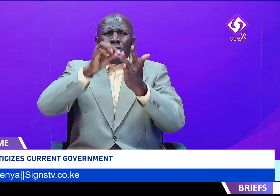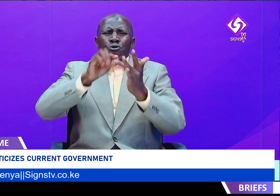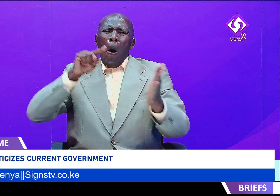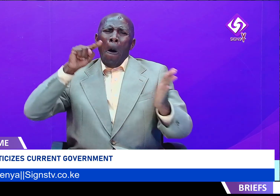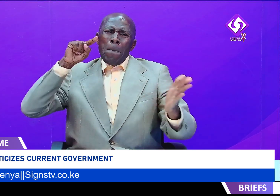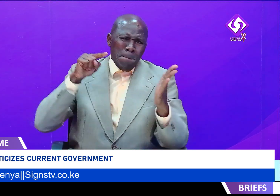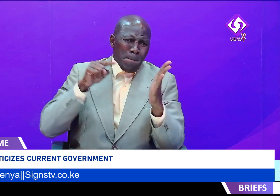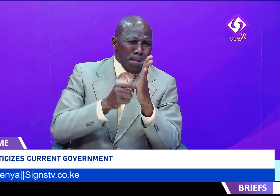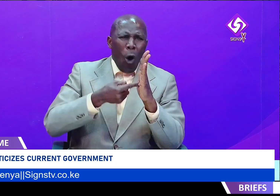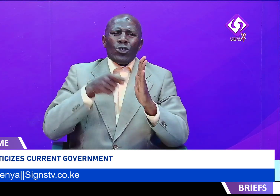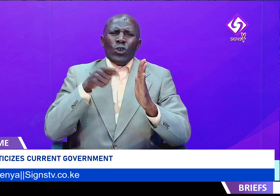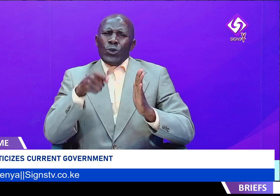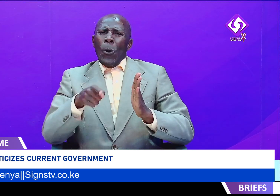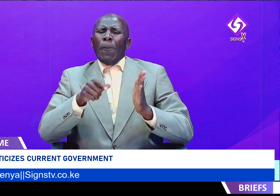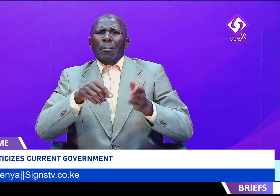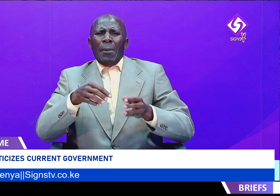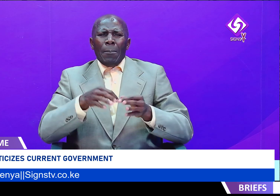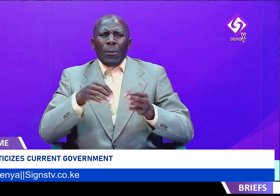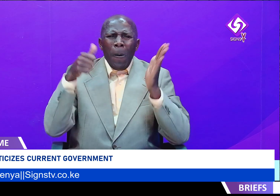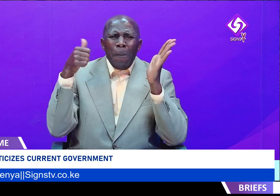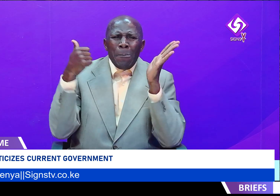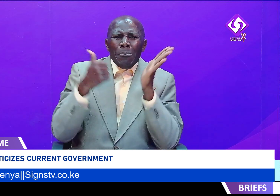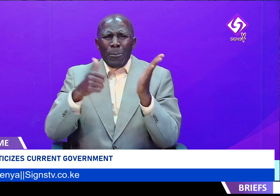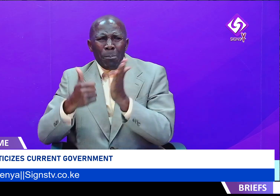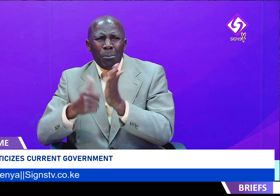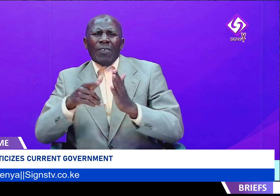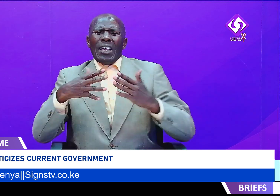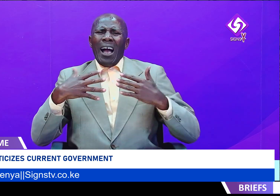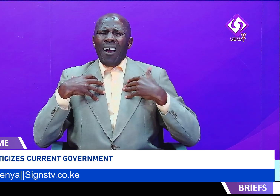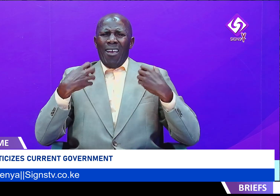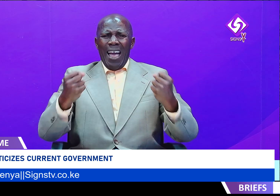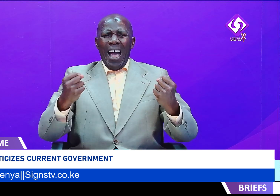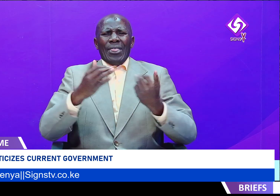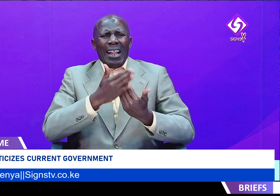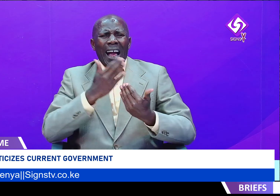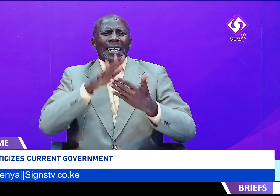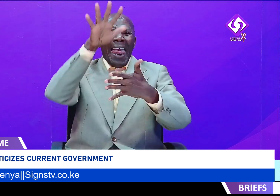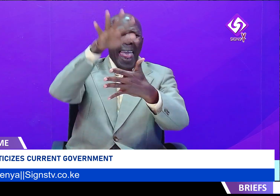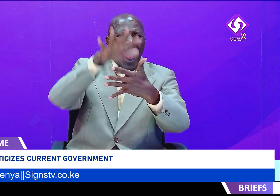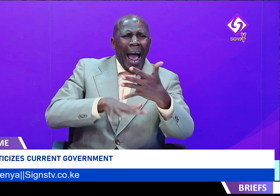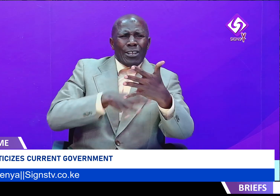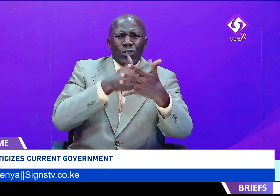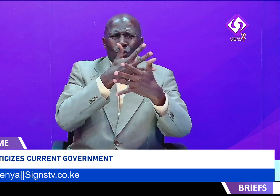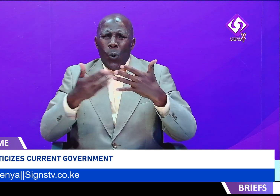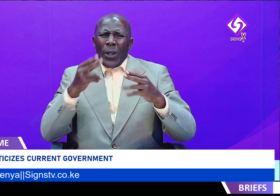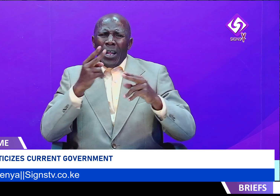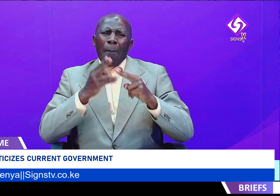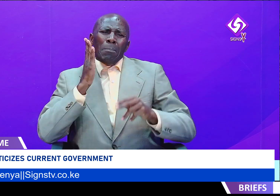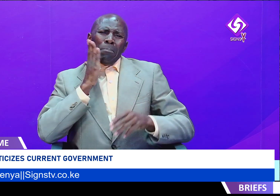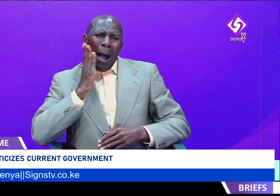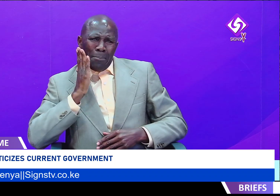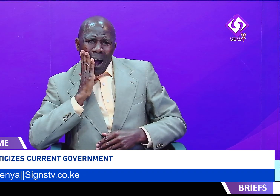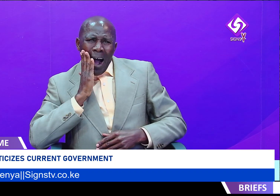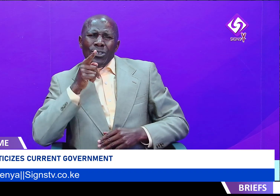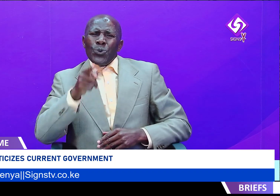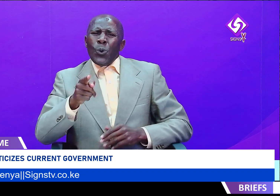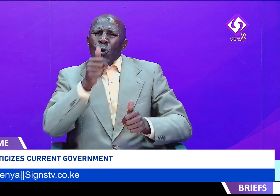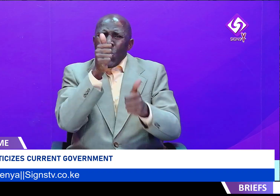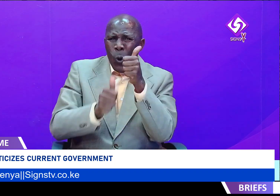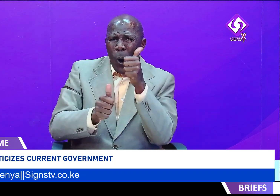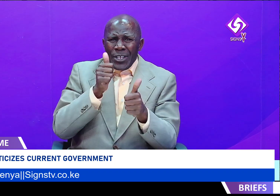or curtailment of several key social programs initiated during his reign. He